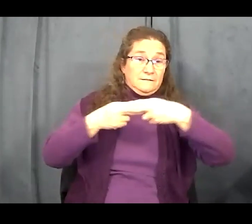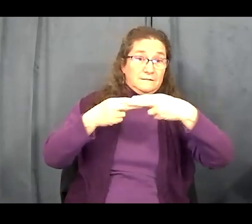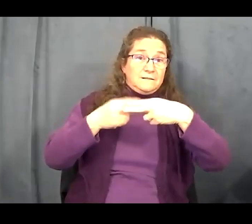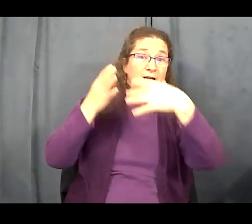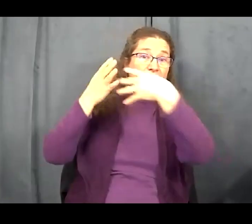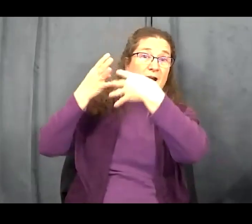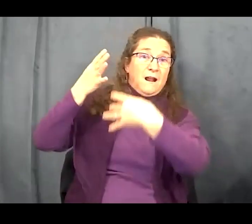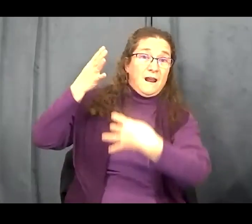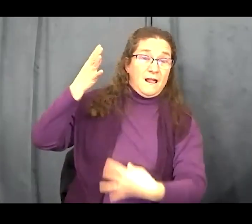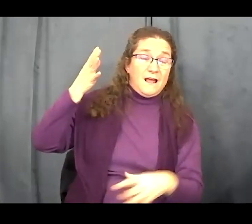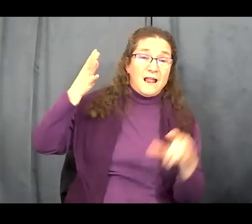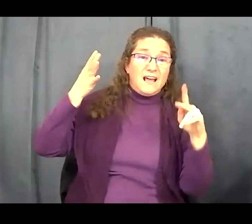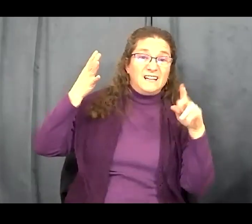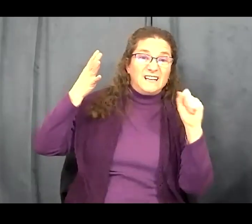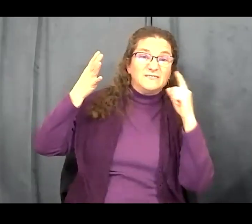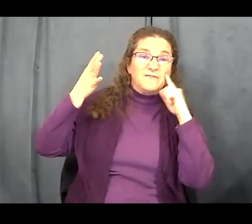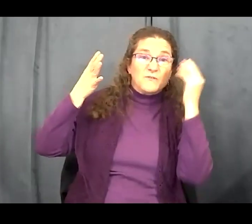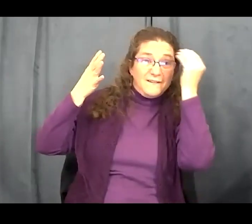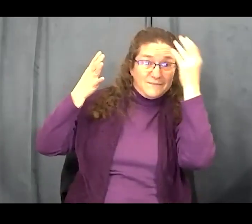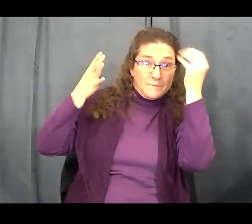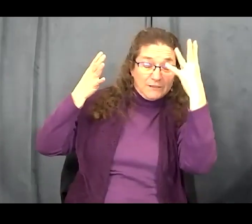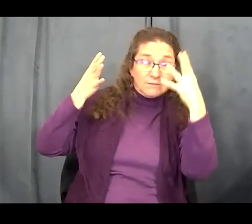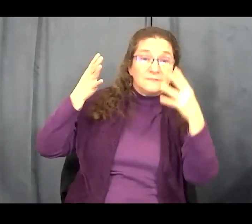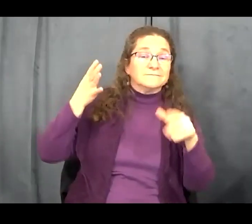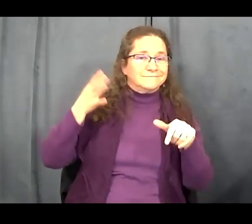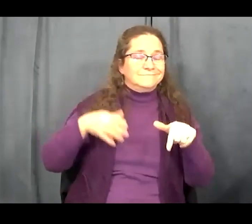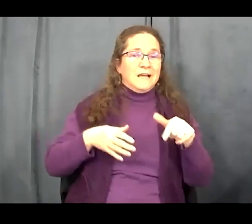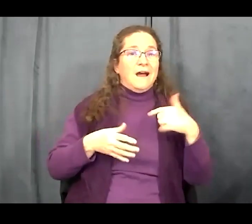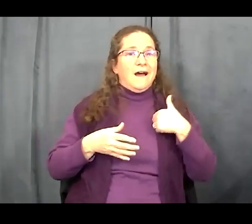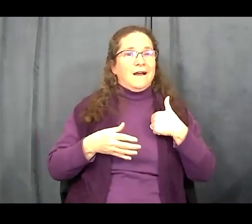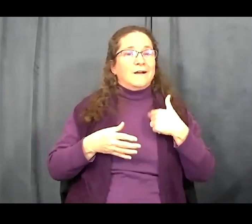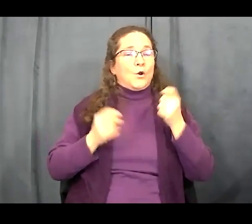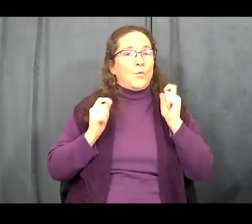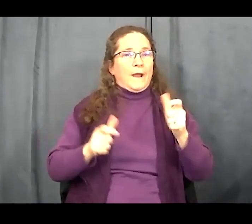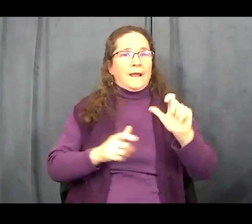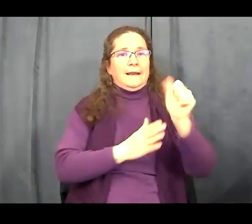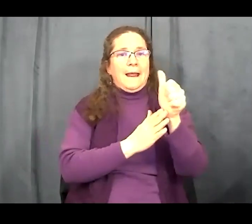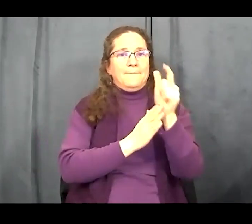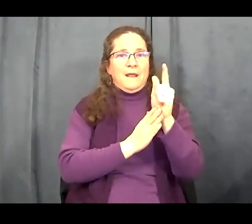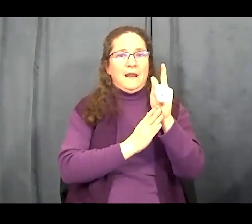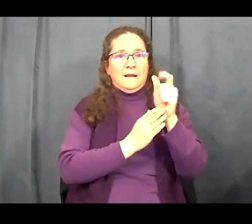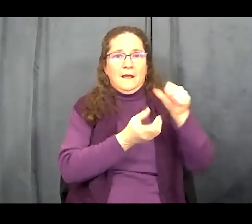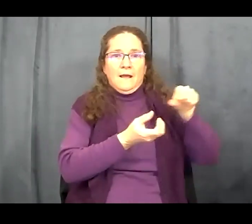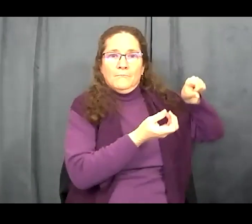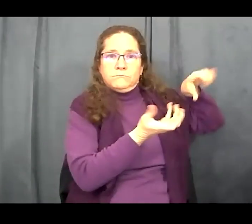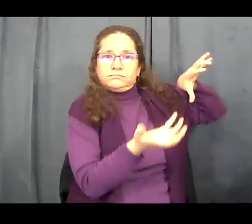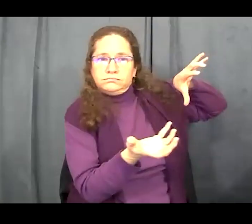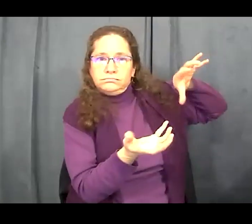that way you kind of got the quick of the strategy, but we have way more resources that you might want to go look at.